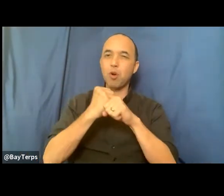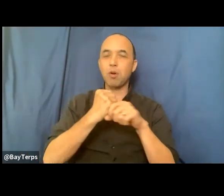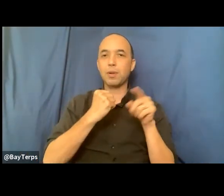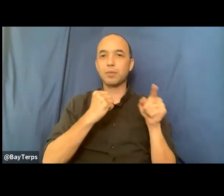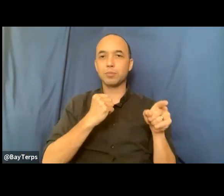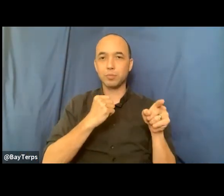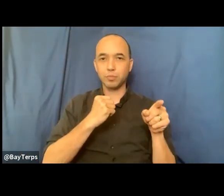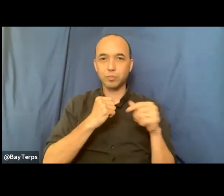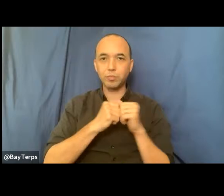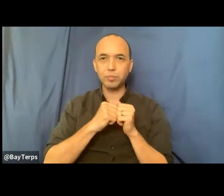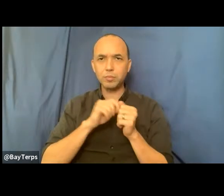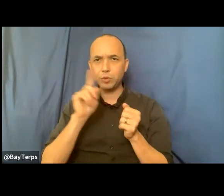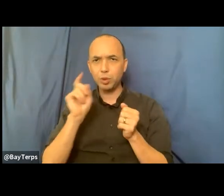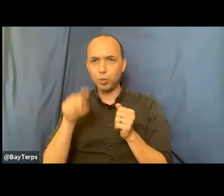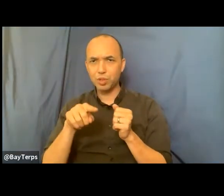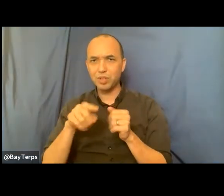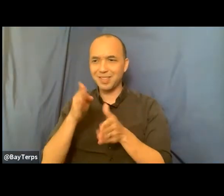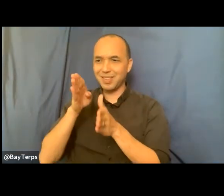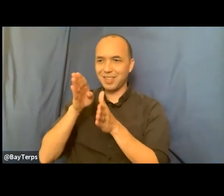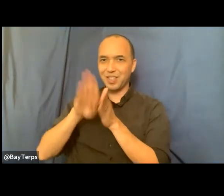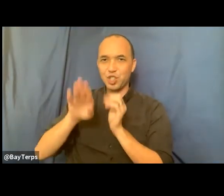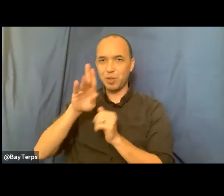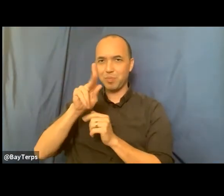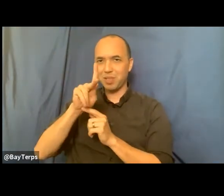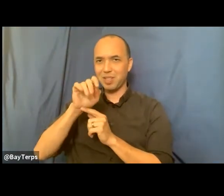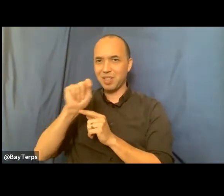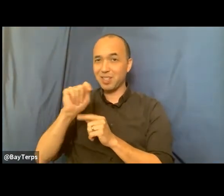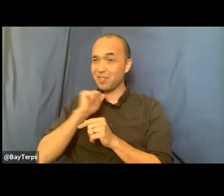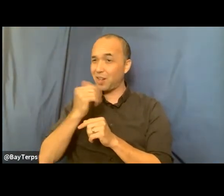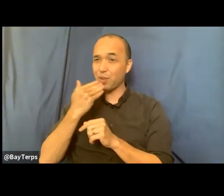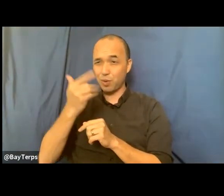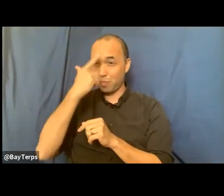kits they sell aren't good, right? They always seem to break after one use.